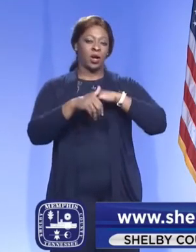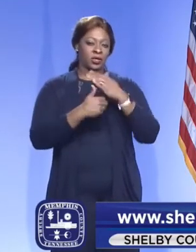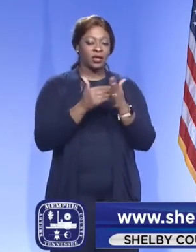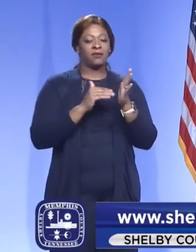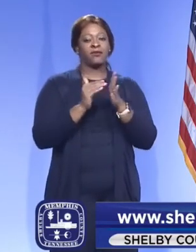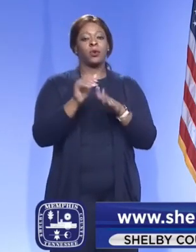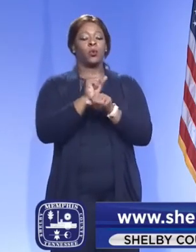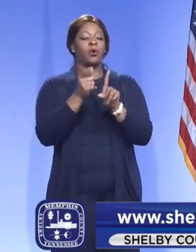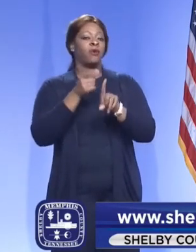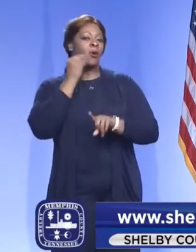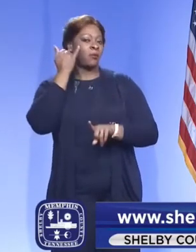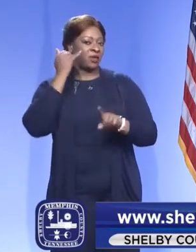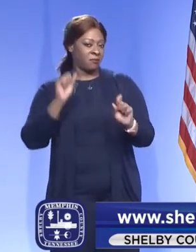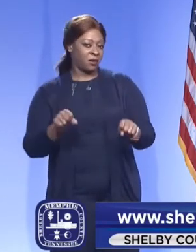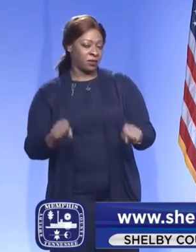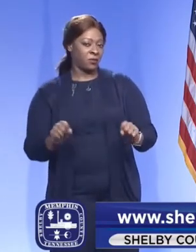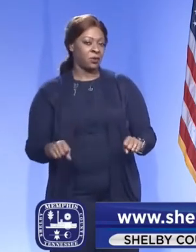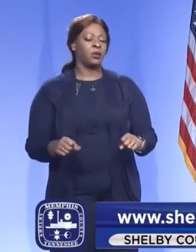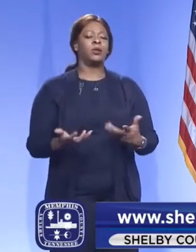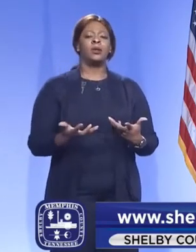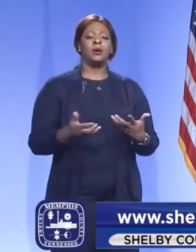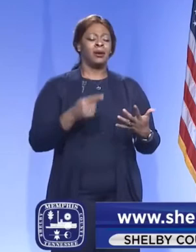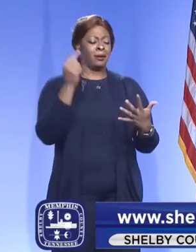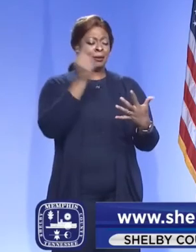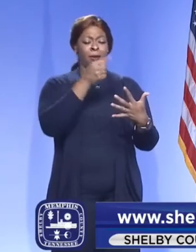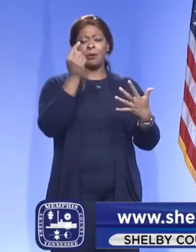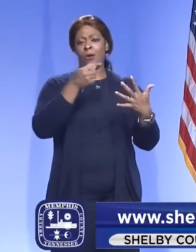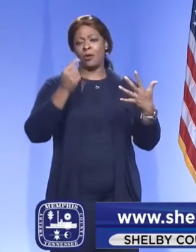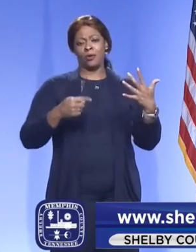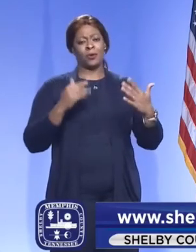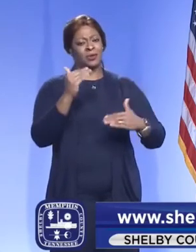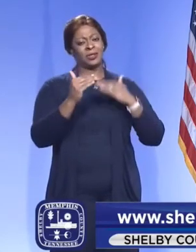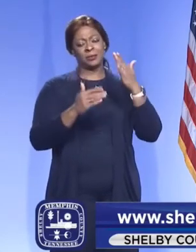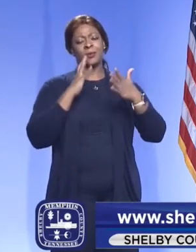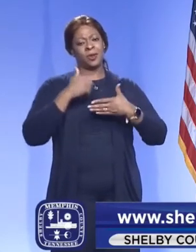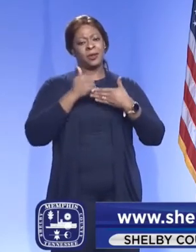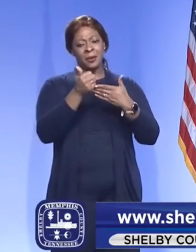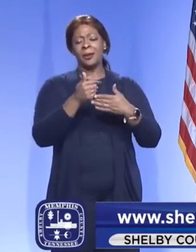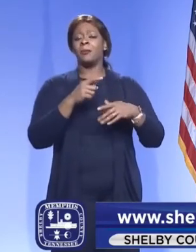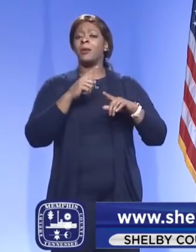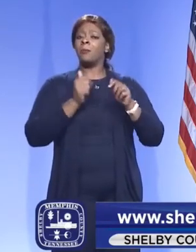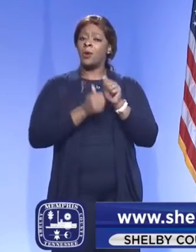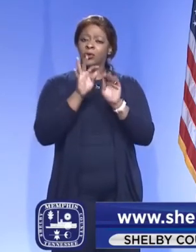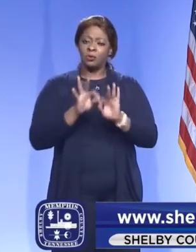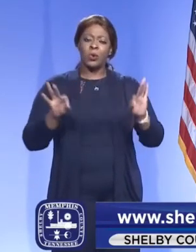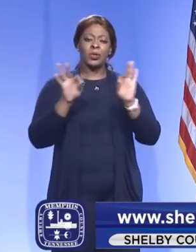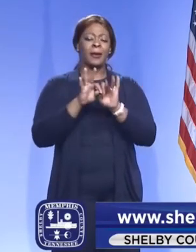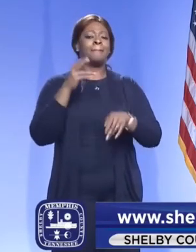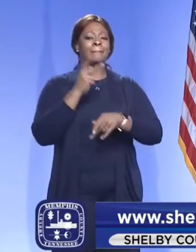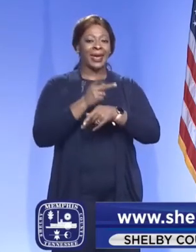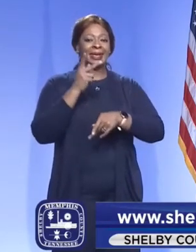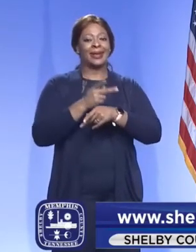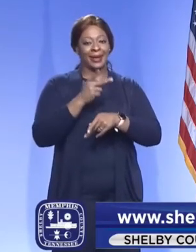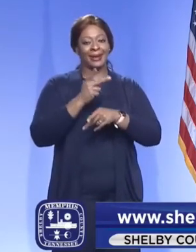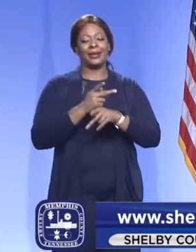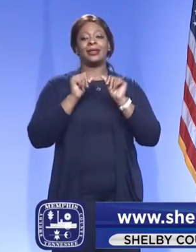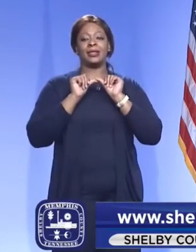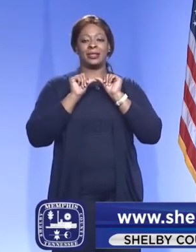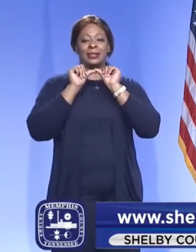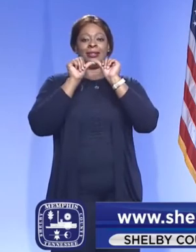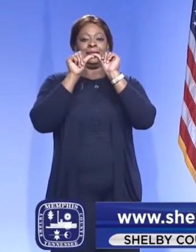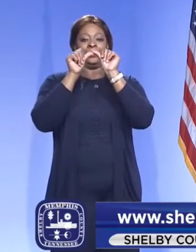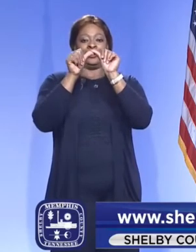no specific reason, but what we would say is, in general, the things that can protect us are